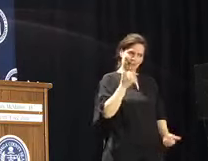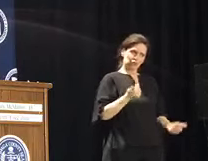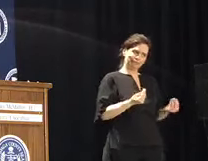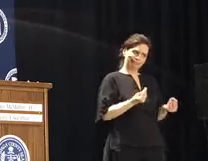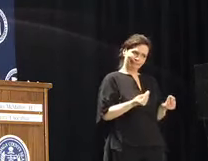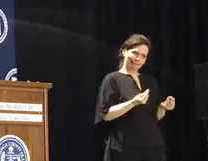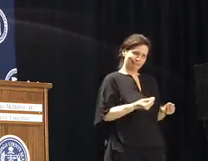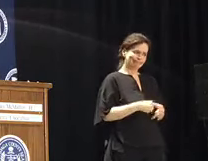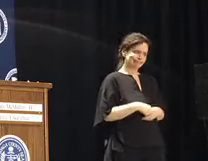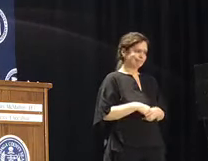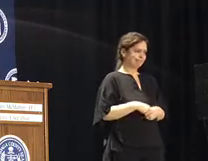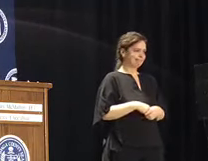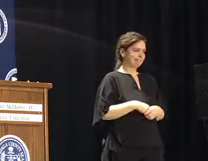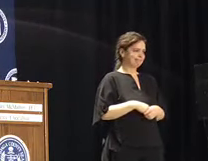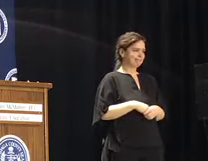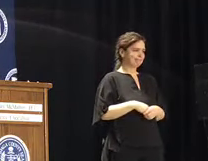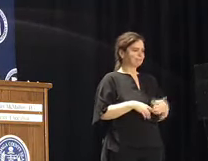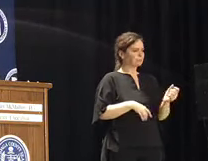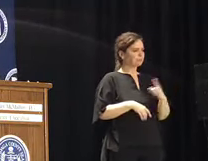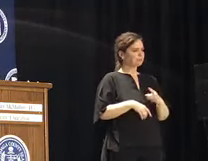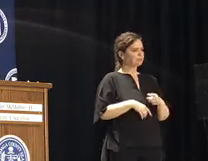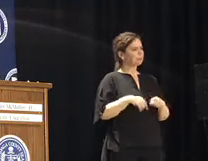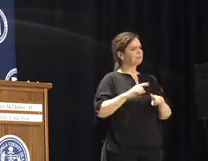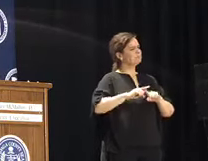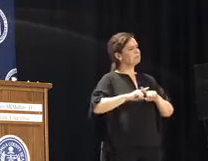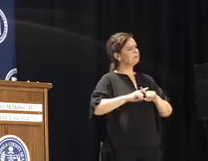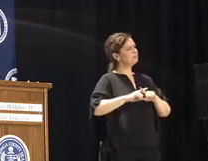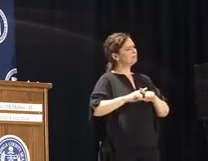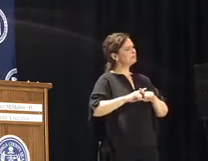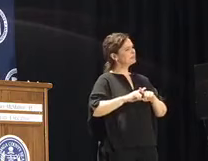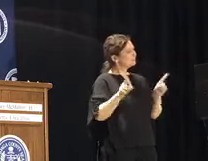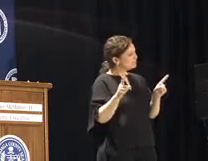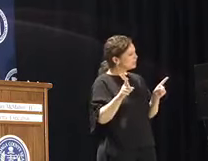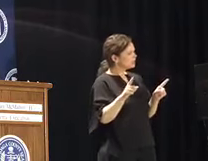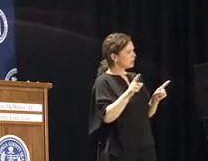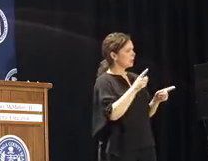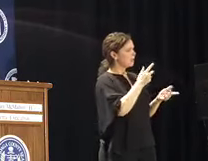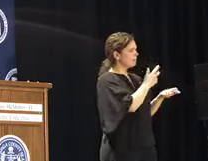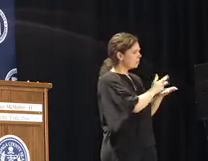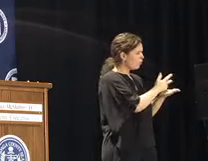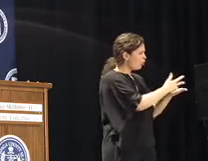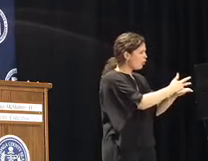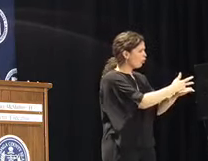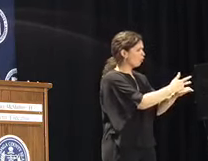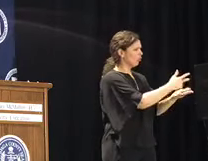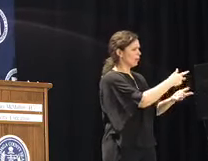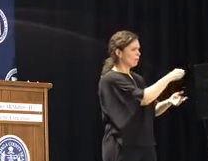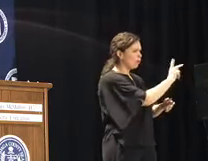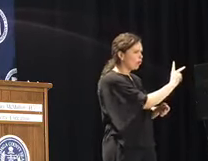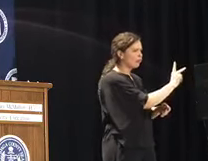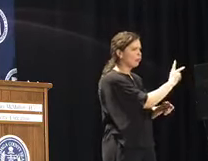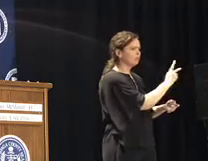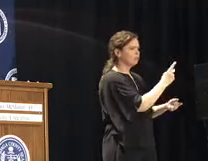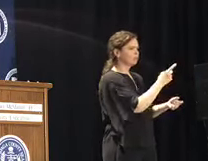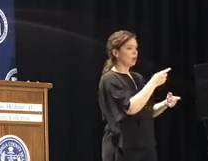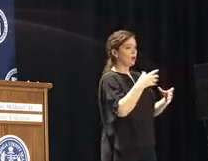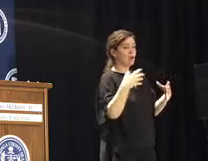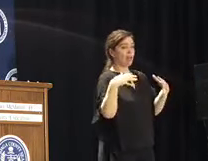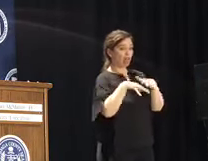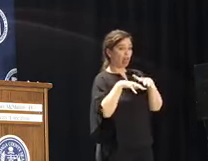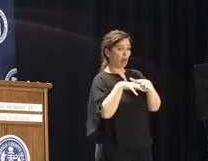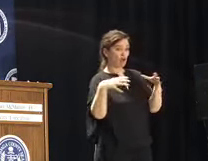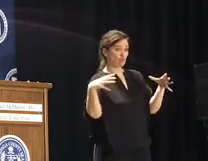in a large group. What's the penalty if you are found violating social distancing? Yeah, we'll work with our law department and look at